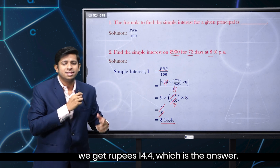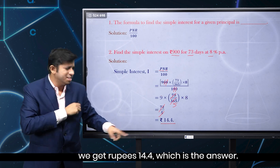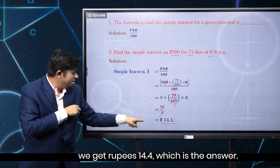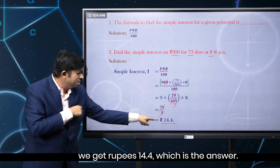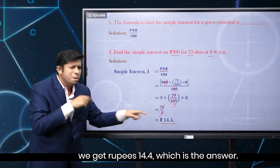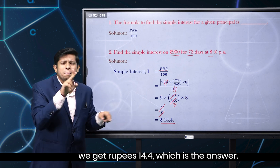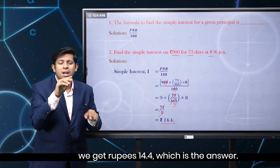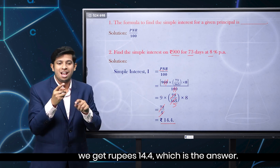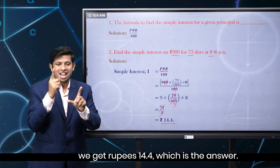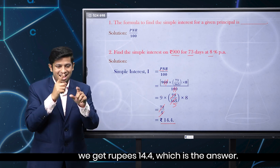answer.